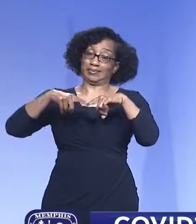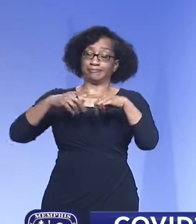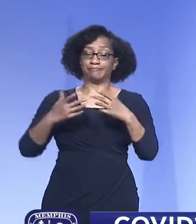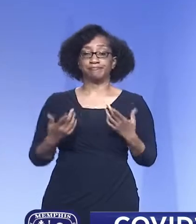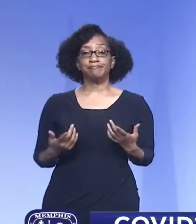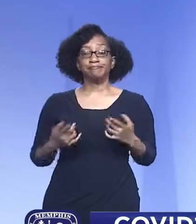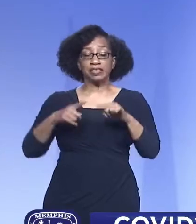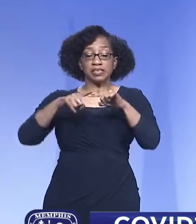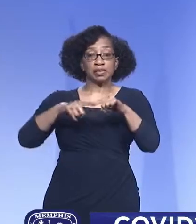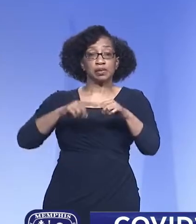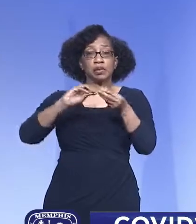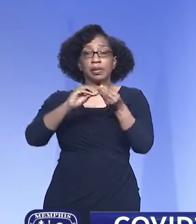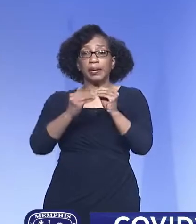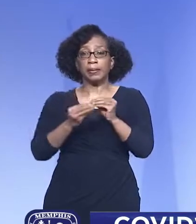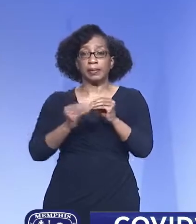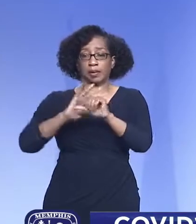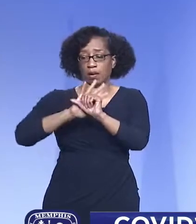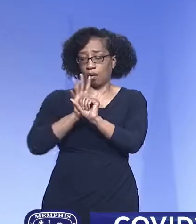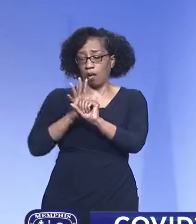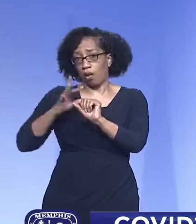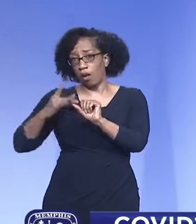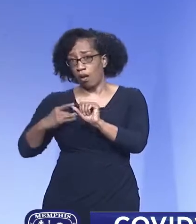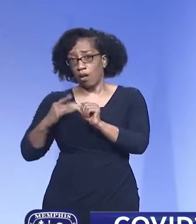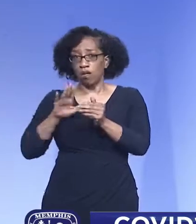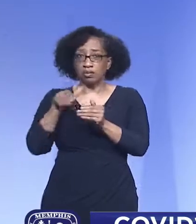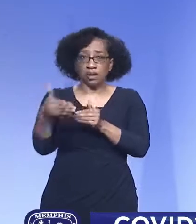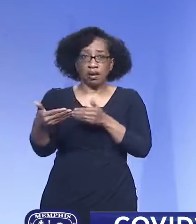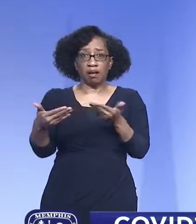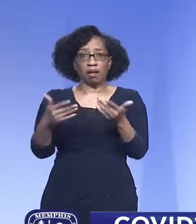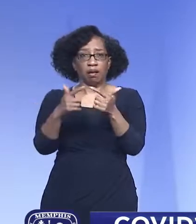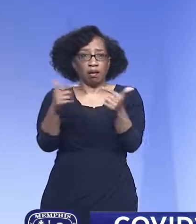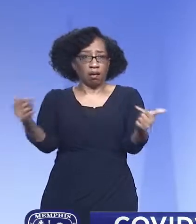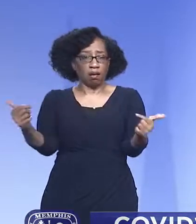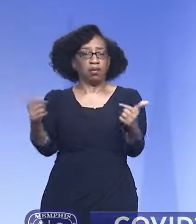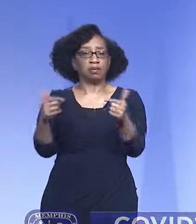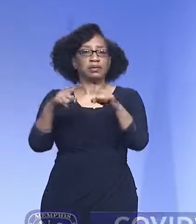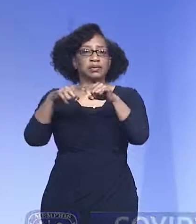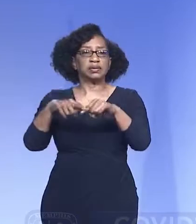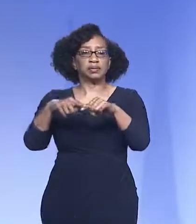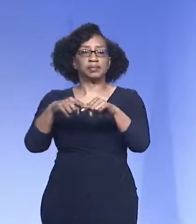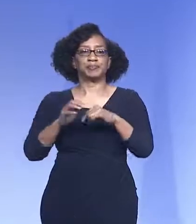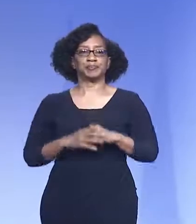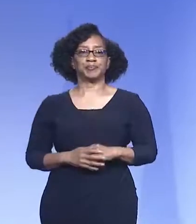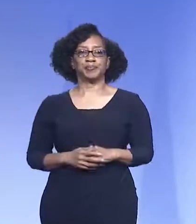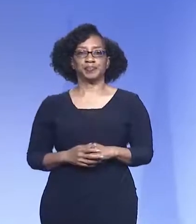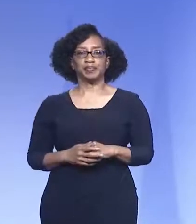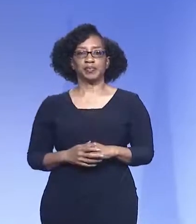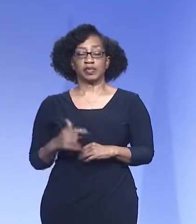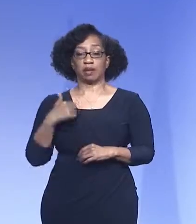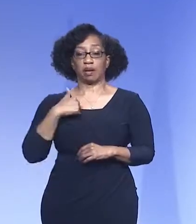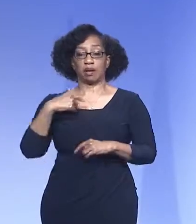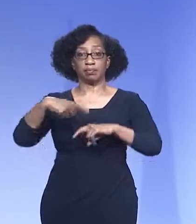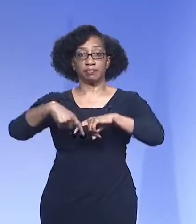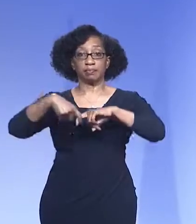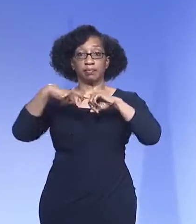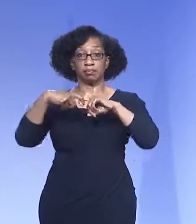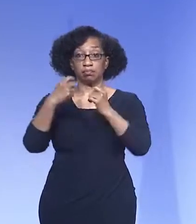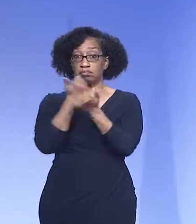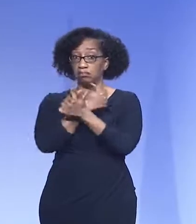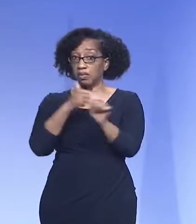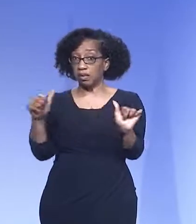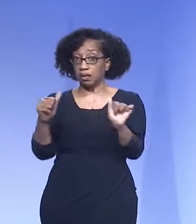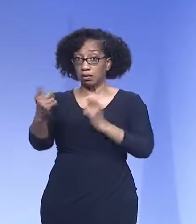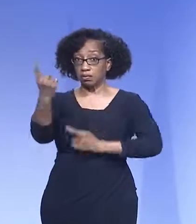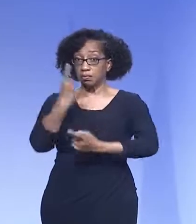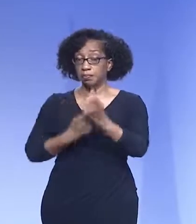our numbers look like in the next 30 days. With that, I will stop and entertain any